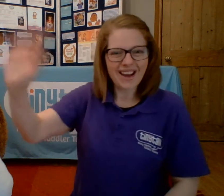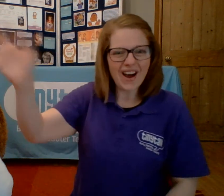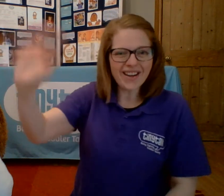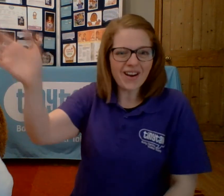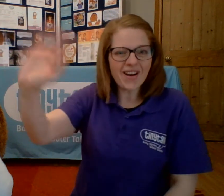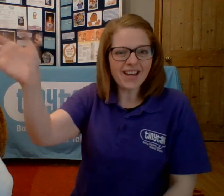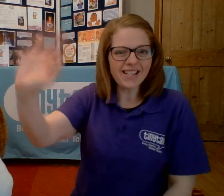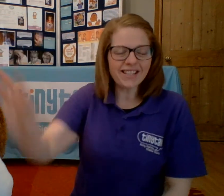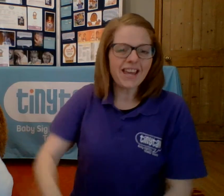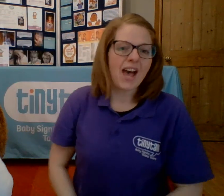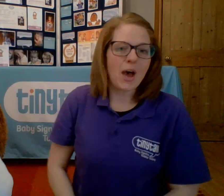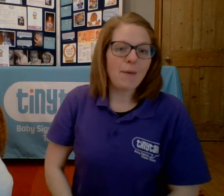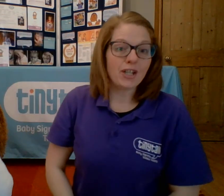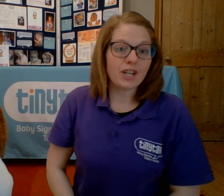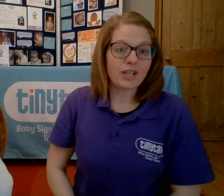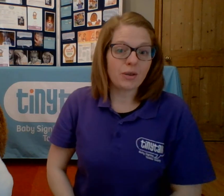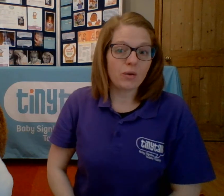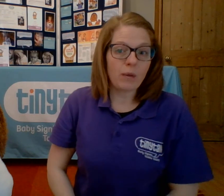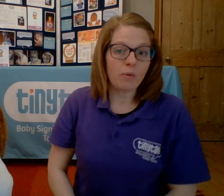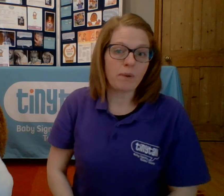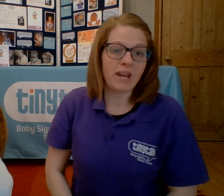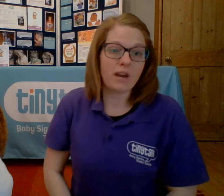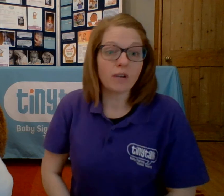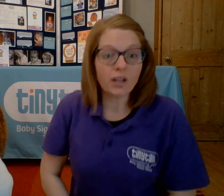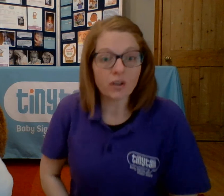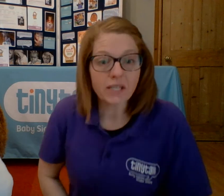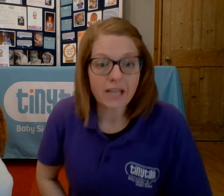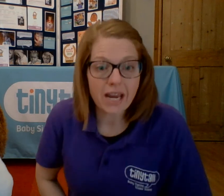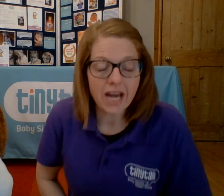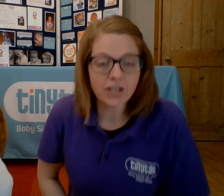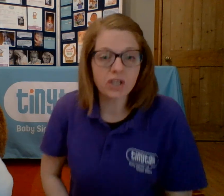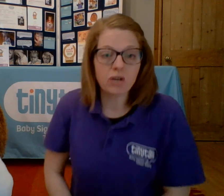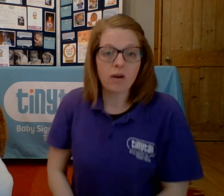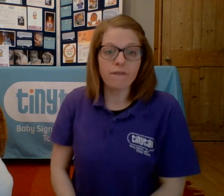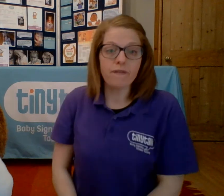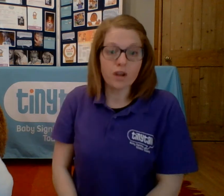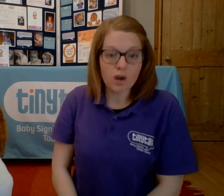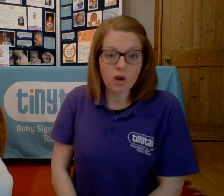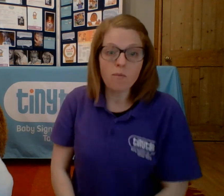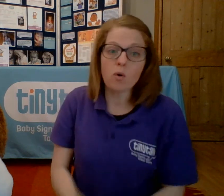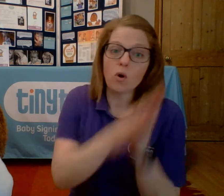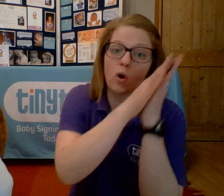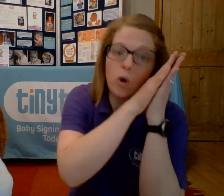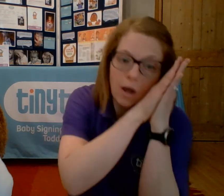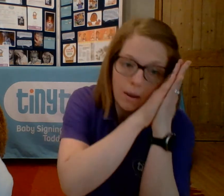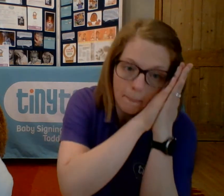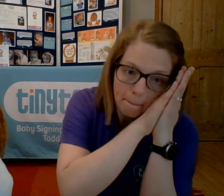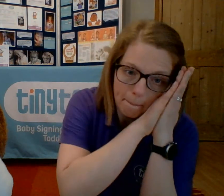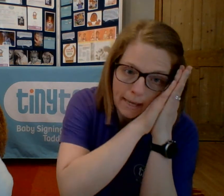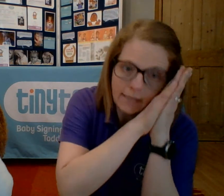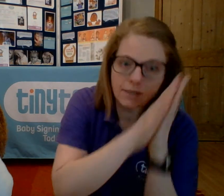Hi guys, I just thought it would be a really good idea to do a few more